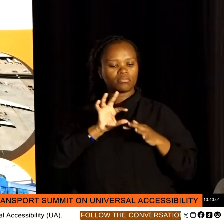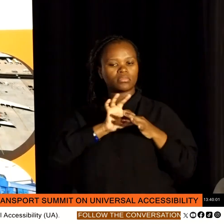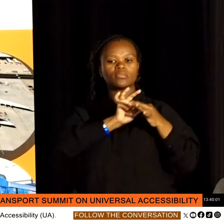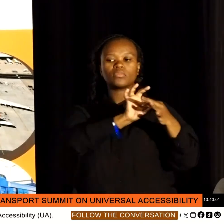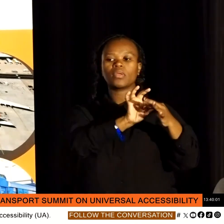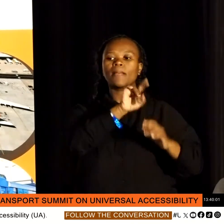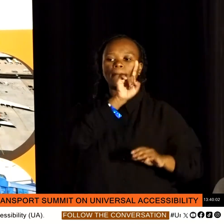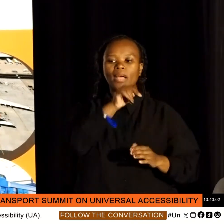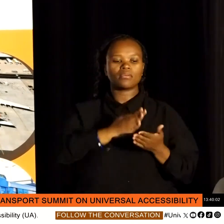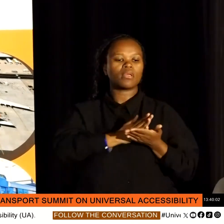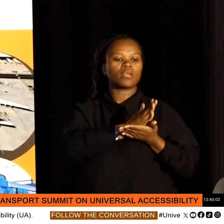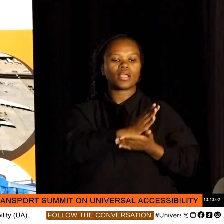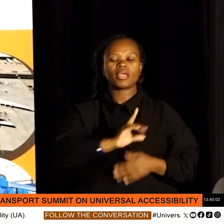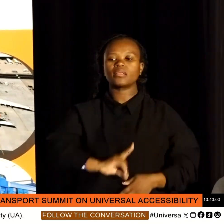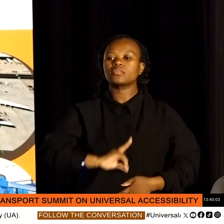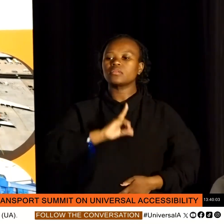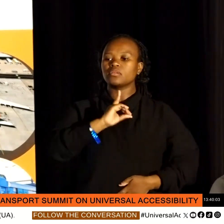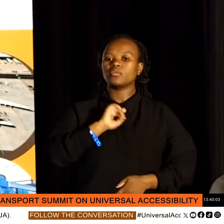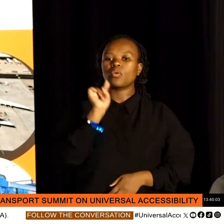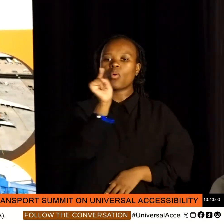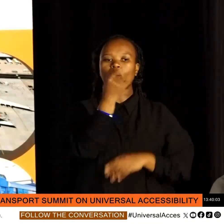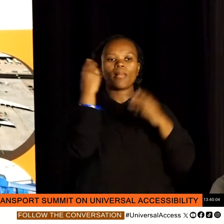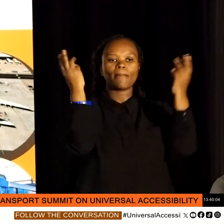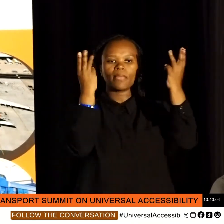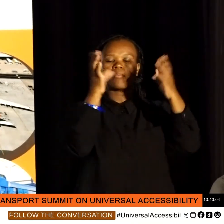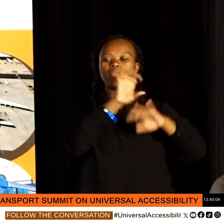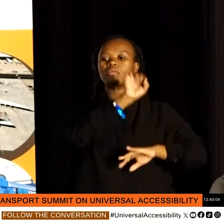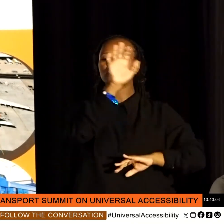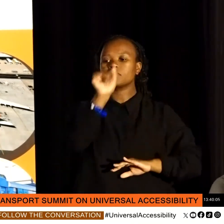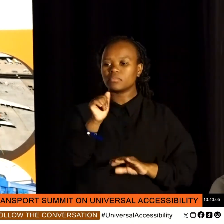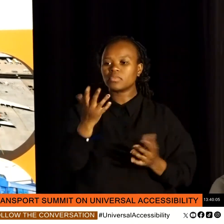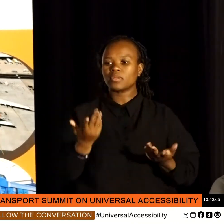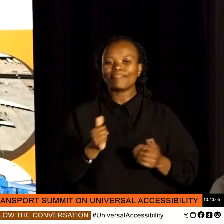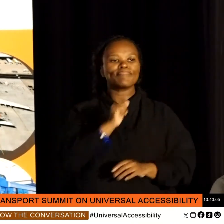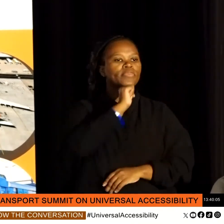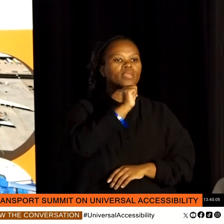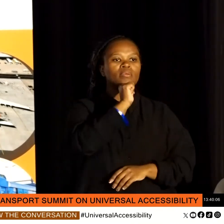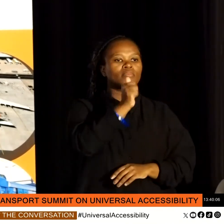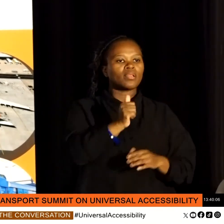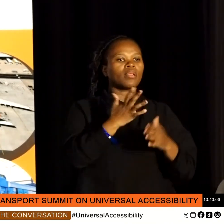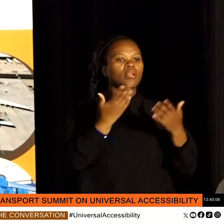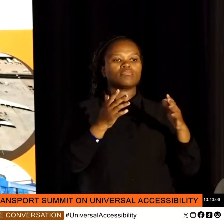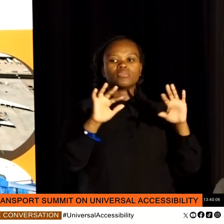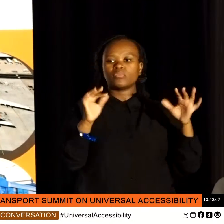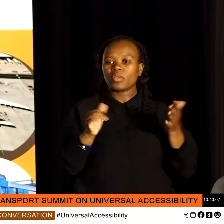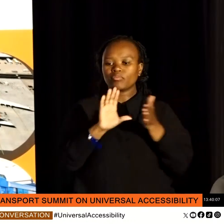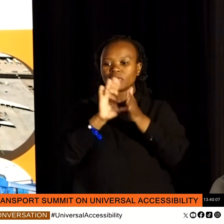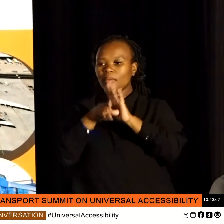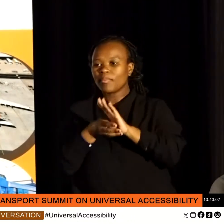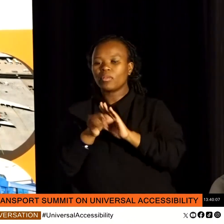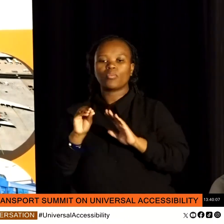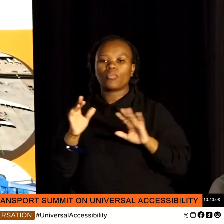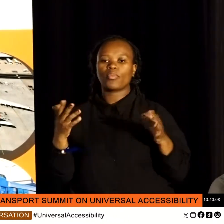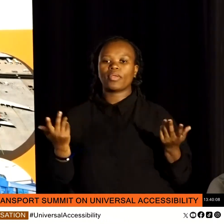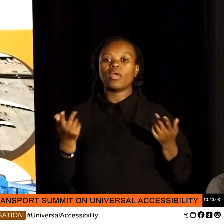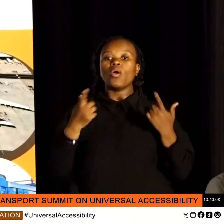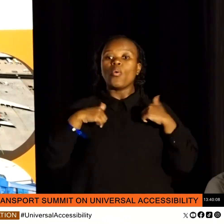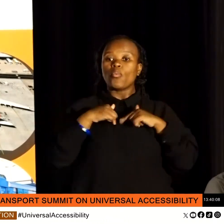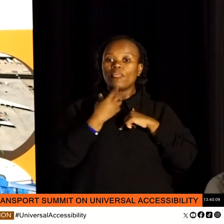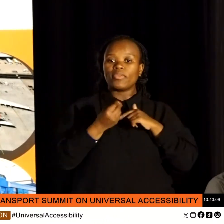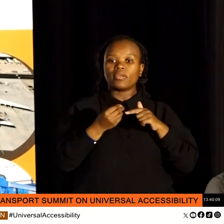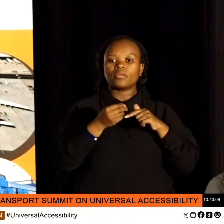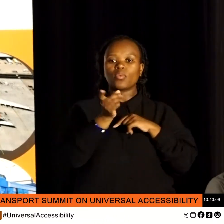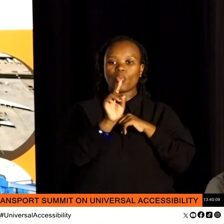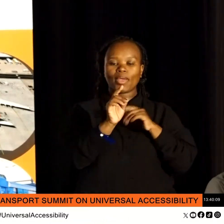upholding the rights and dignity of all citizens, regardless of ability. In the transport sector, we have the National Land